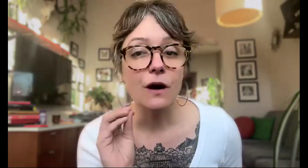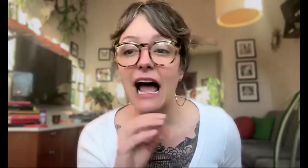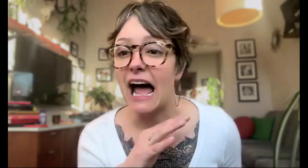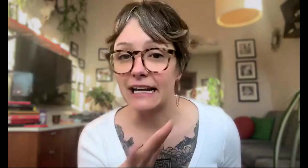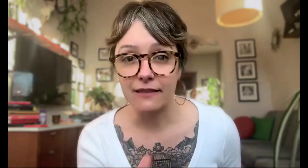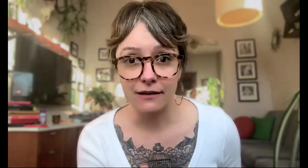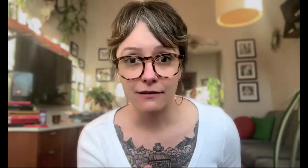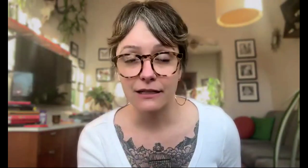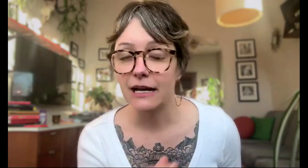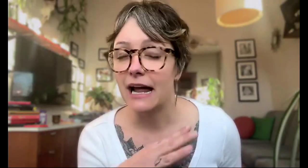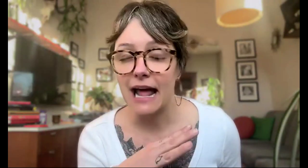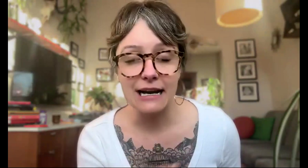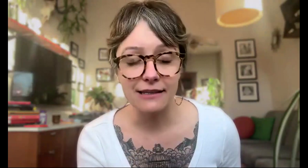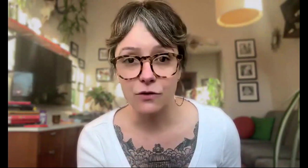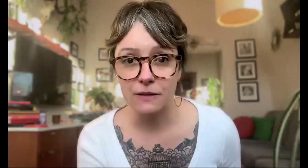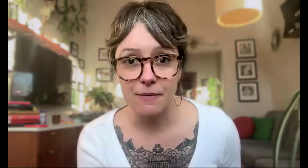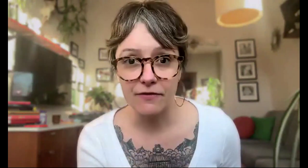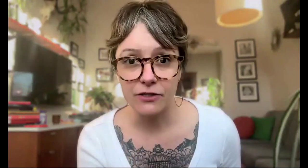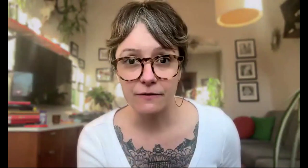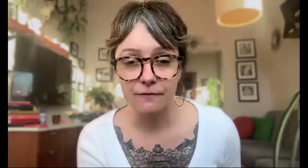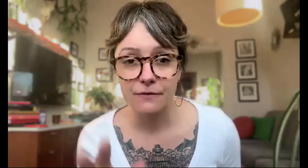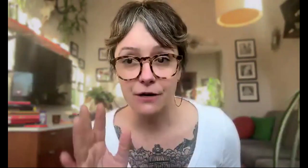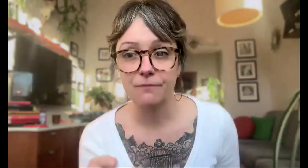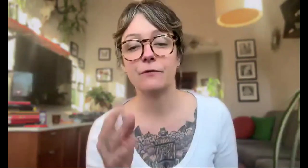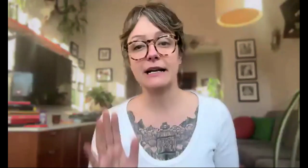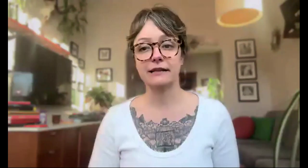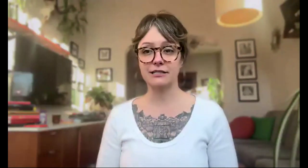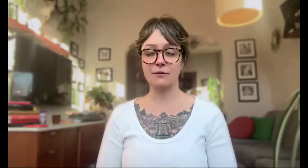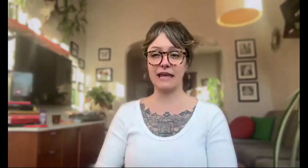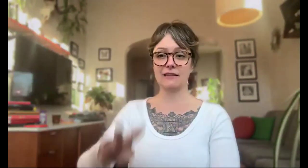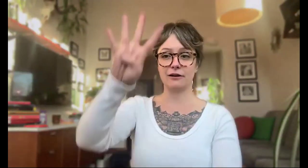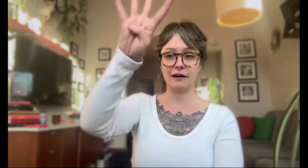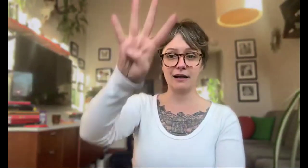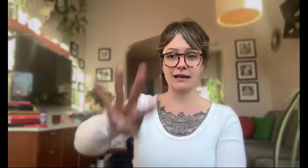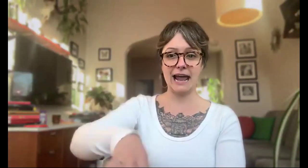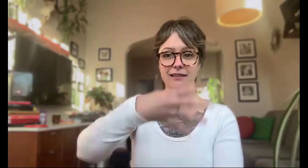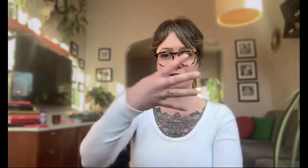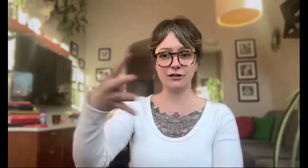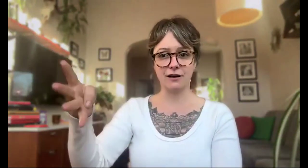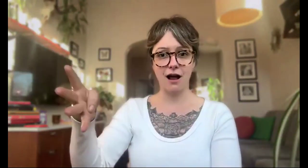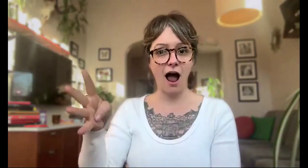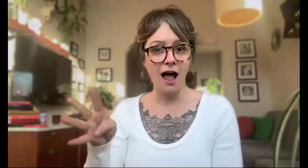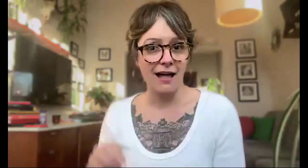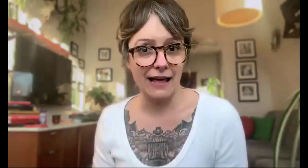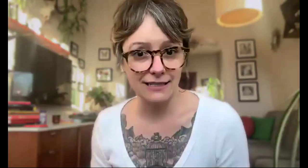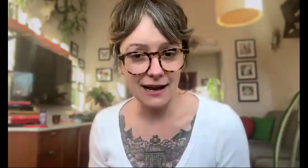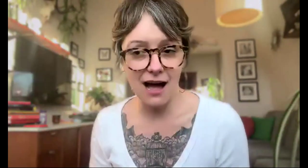Do anything, and anything's going to be beneficial. So, ready? Let's start with calendar. Calendar. It's